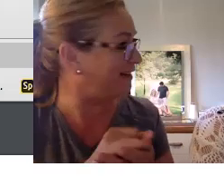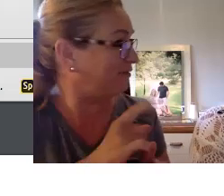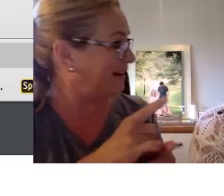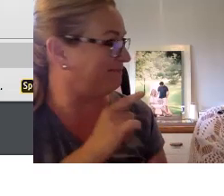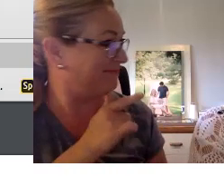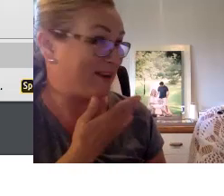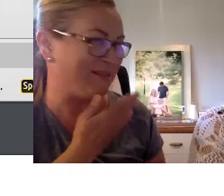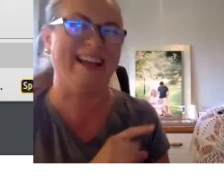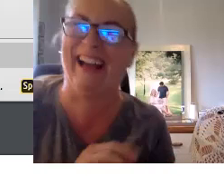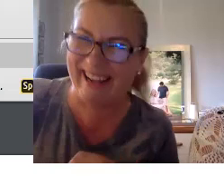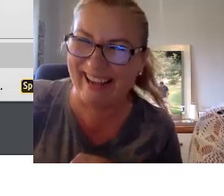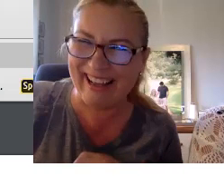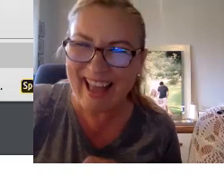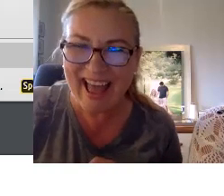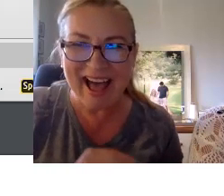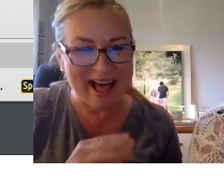that out there, right? No.